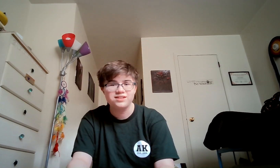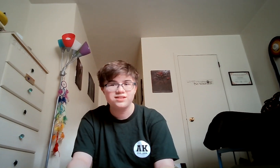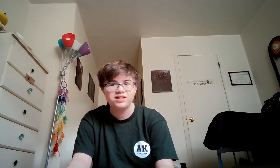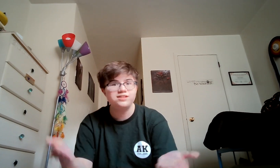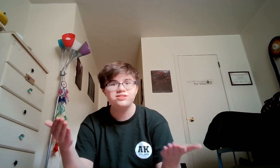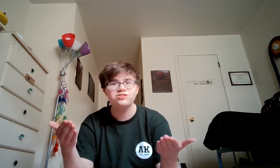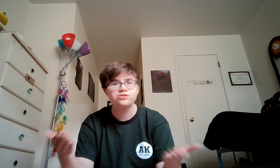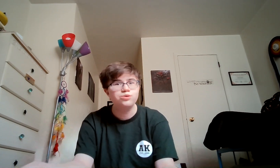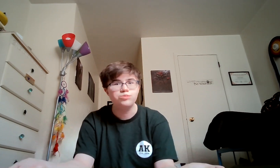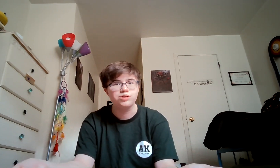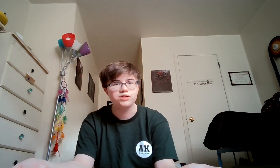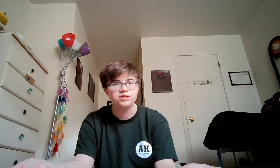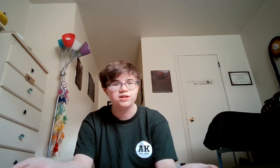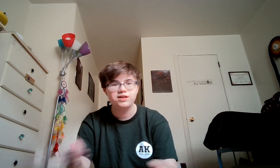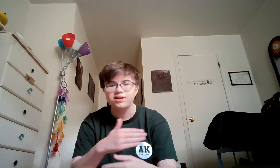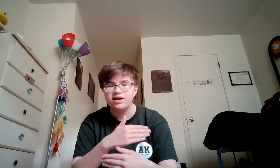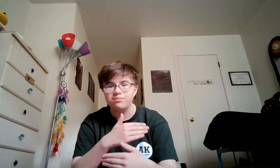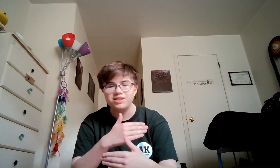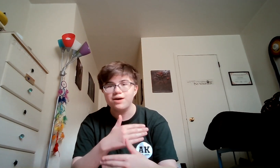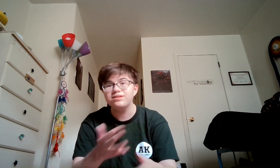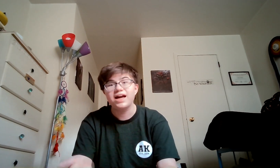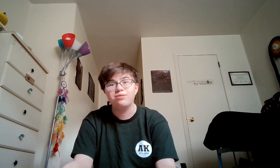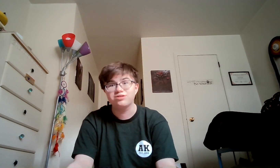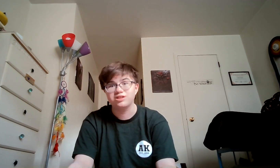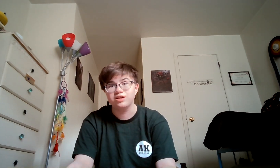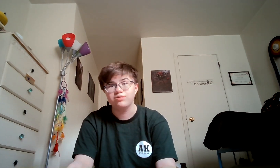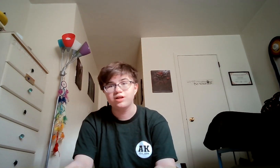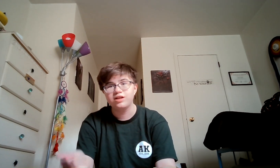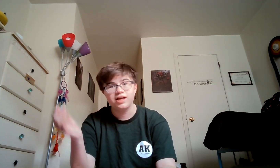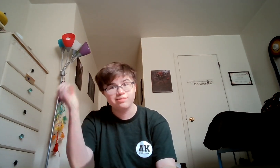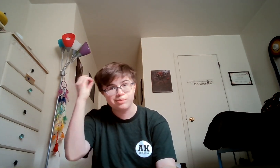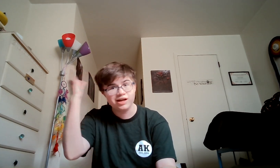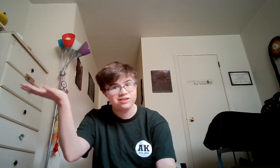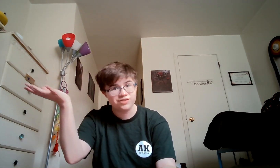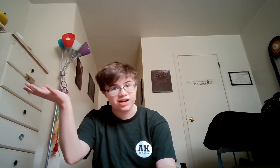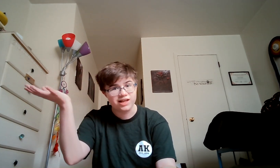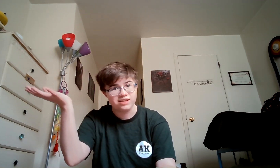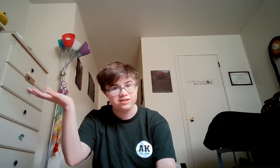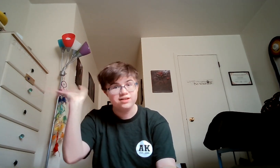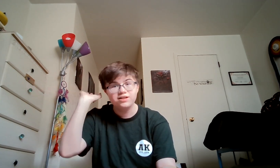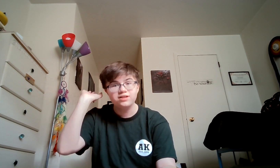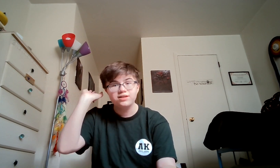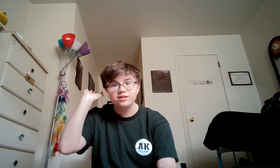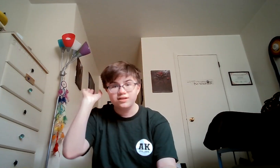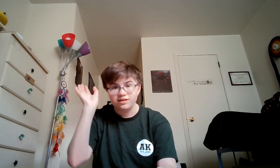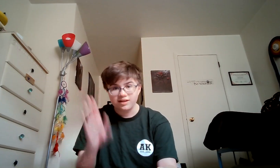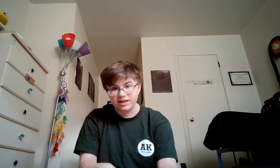I did schoolwork. But that was hours ago. And my brain's fried.